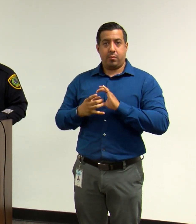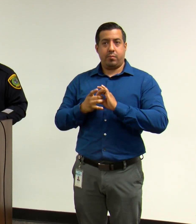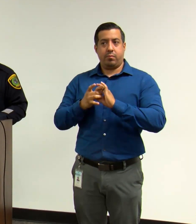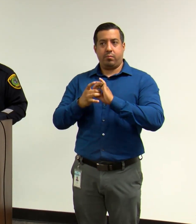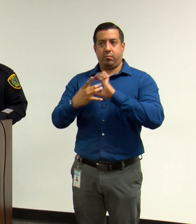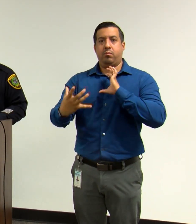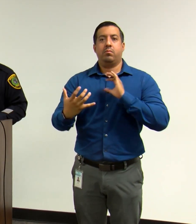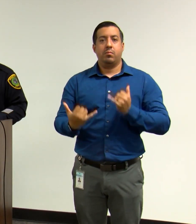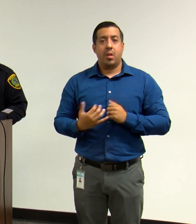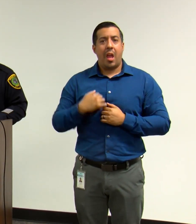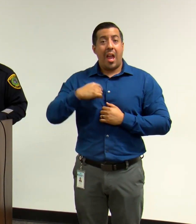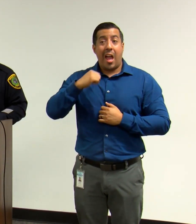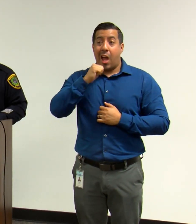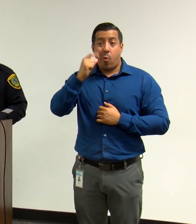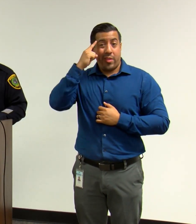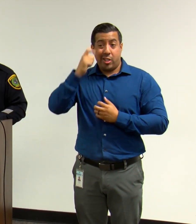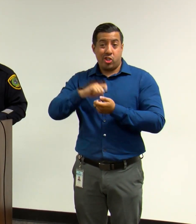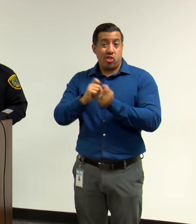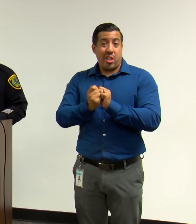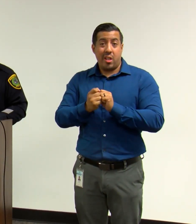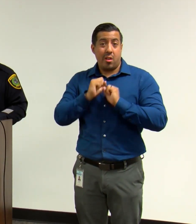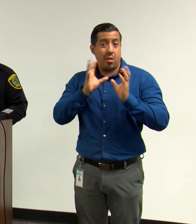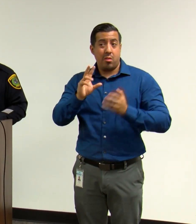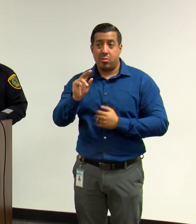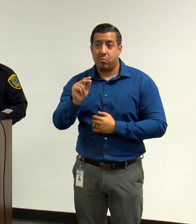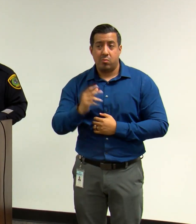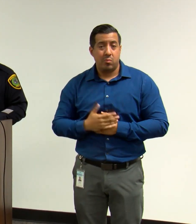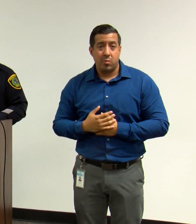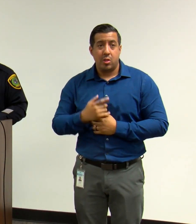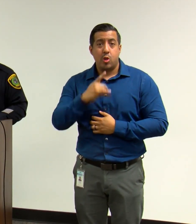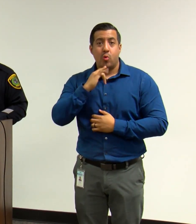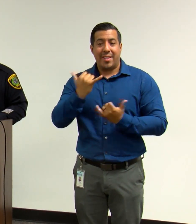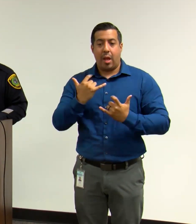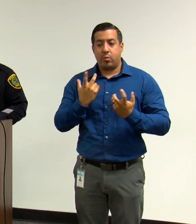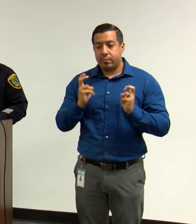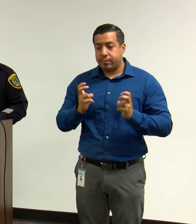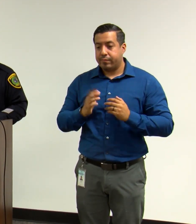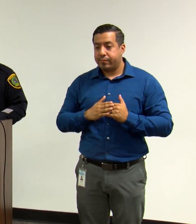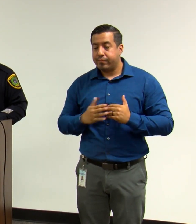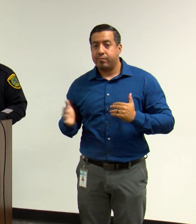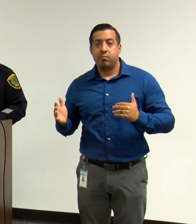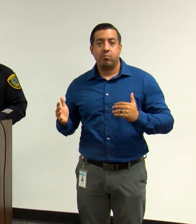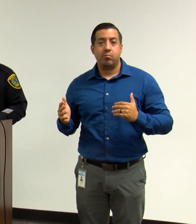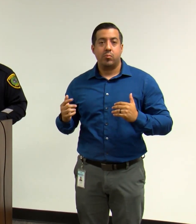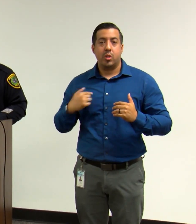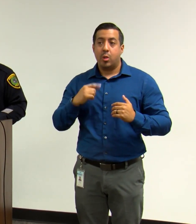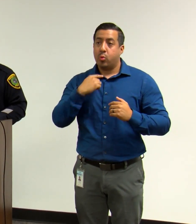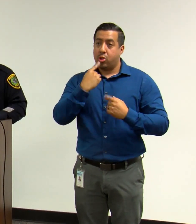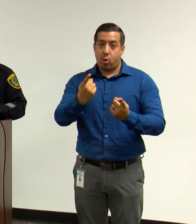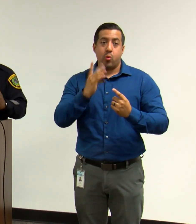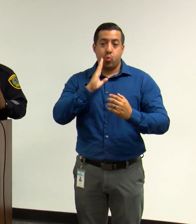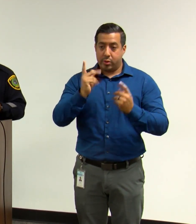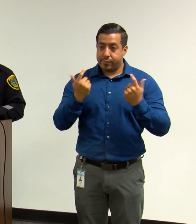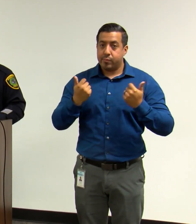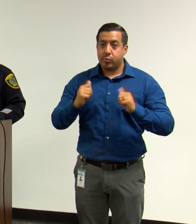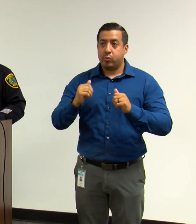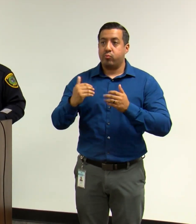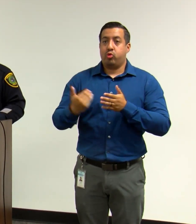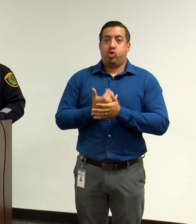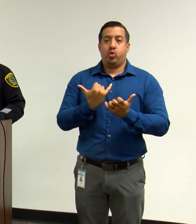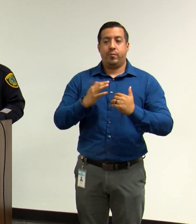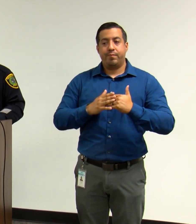changes anything. It's just a move forward. That's what we said we were going to do, and there was a lot of